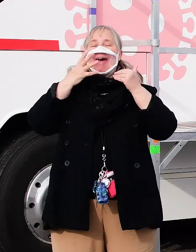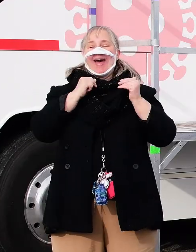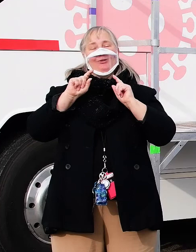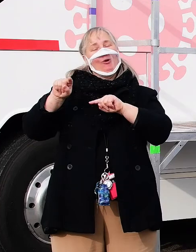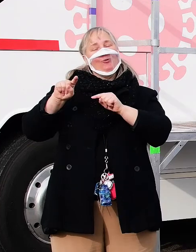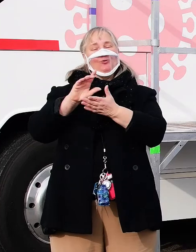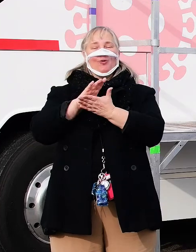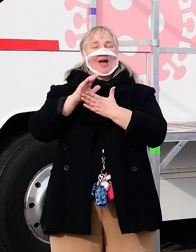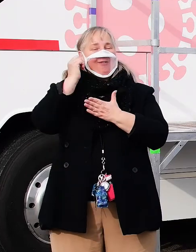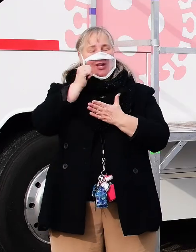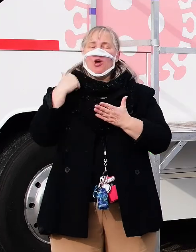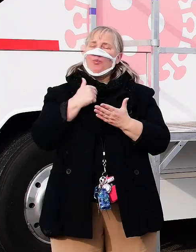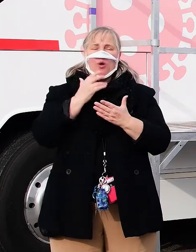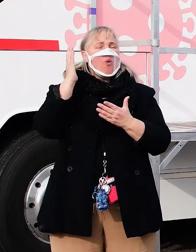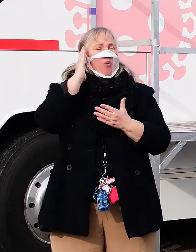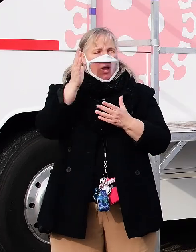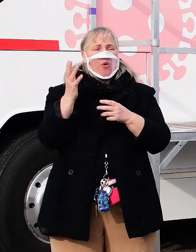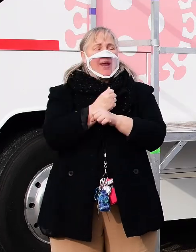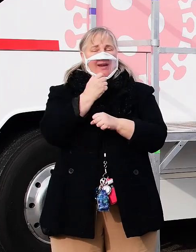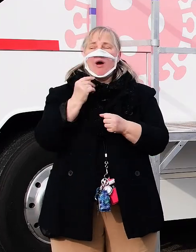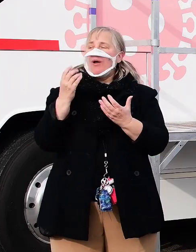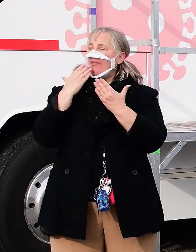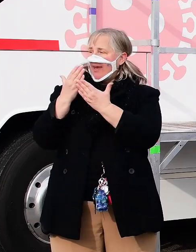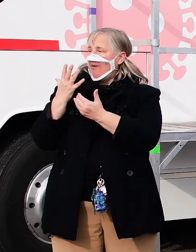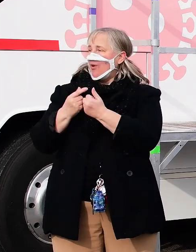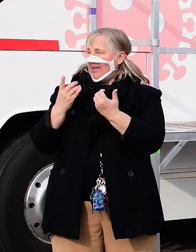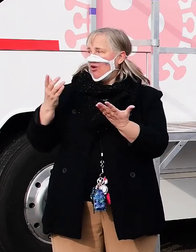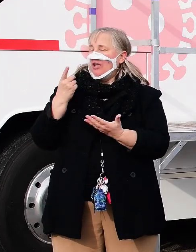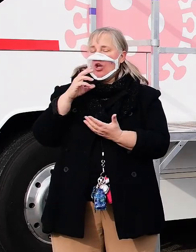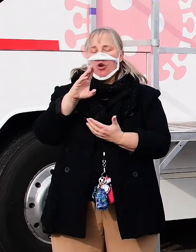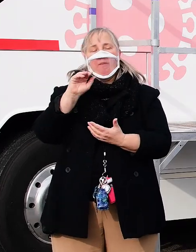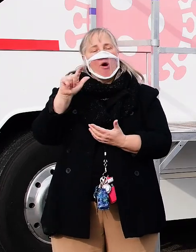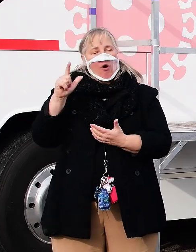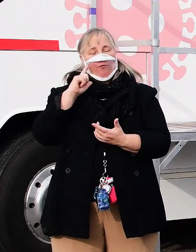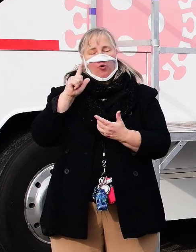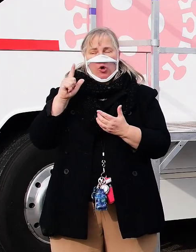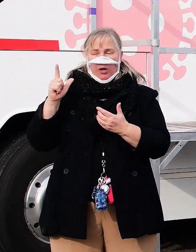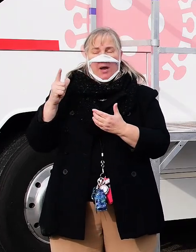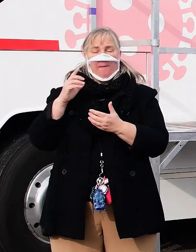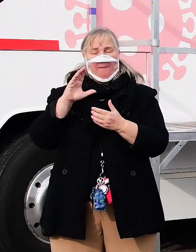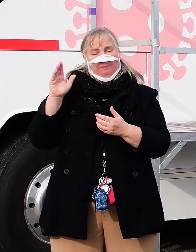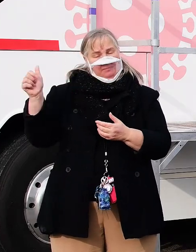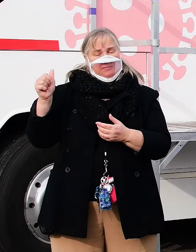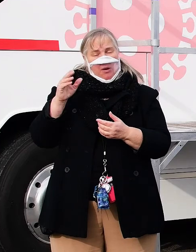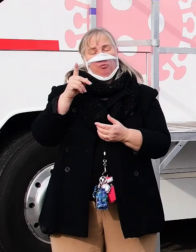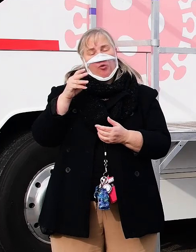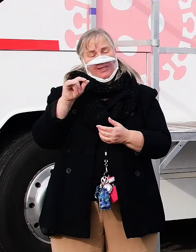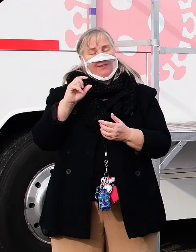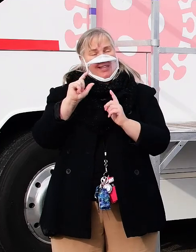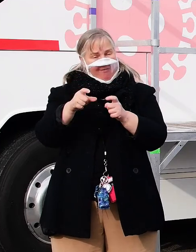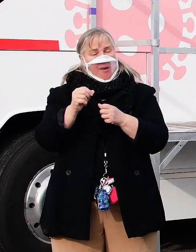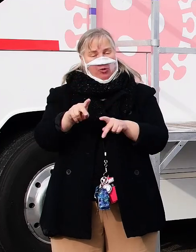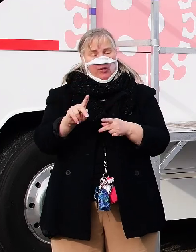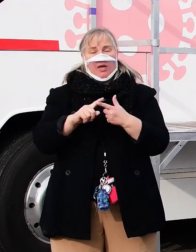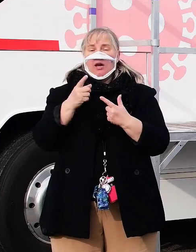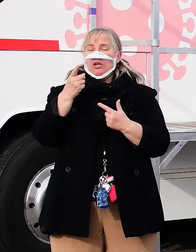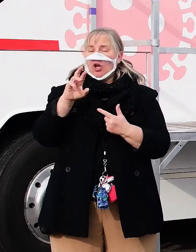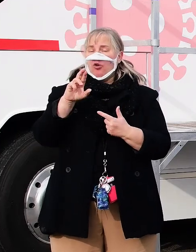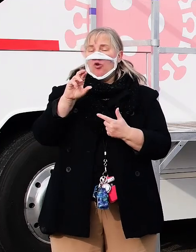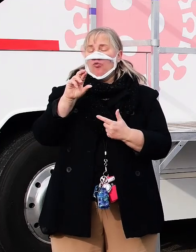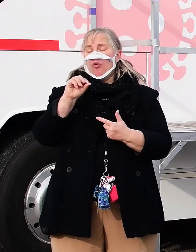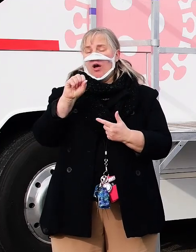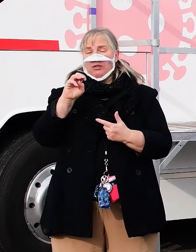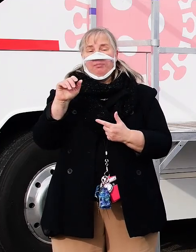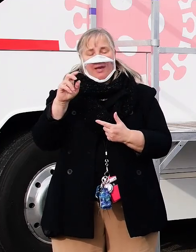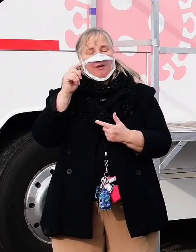I want to thank everyone here. Dr. Ball for being progressive and giving us an opportunity. Dr. Rossman for answering a plethora